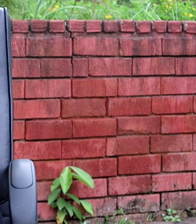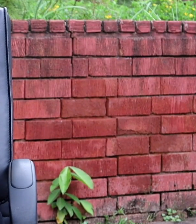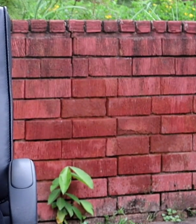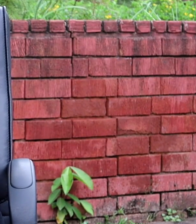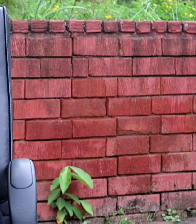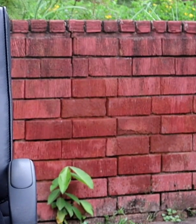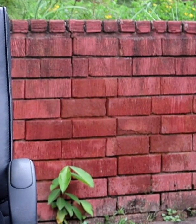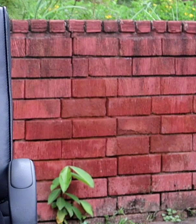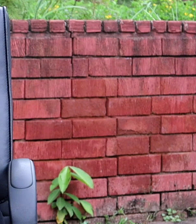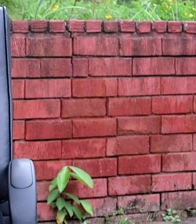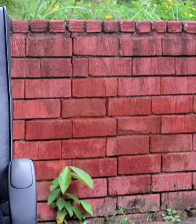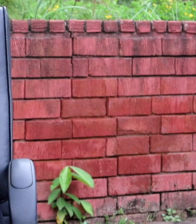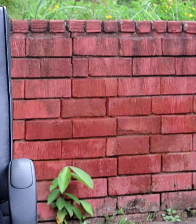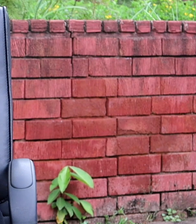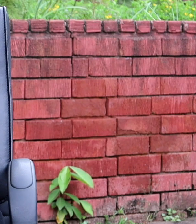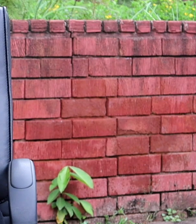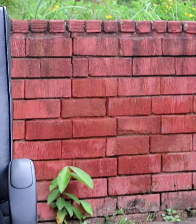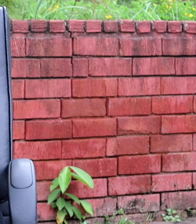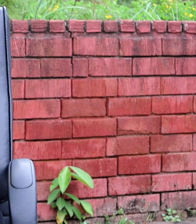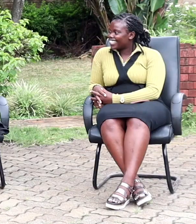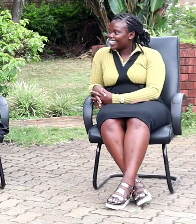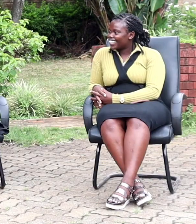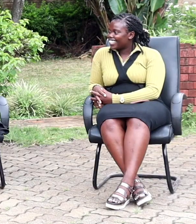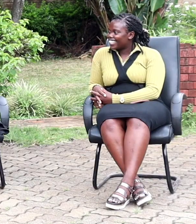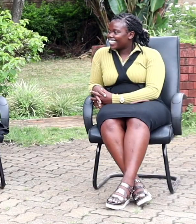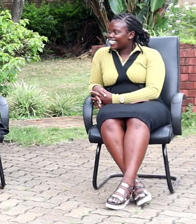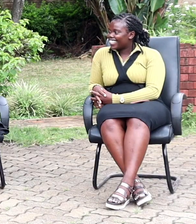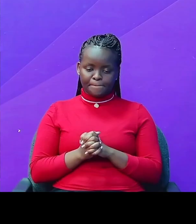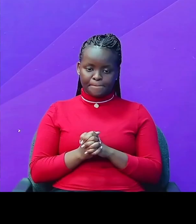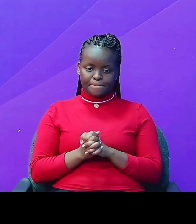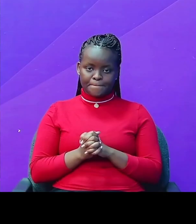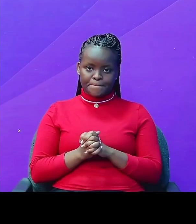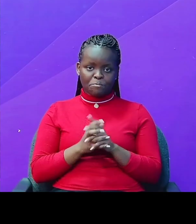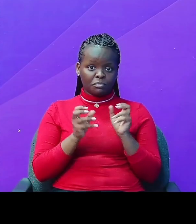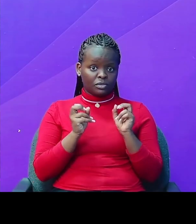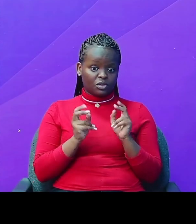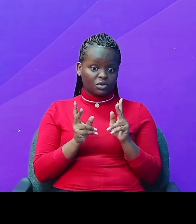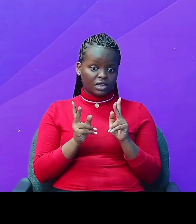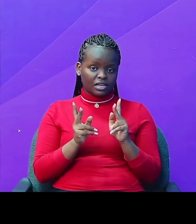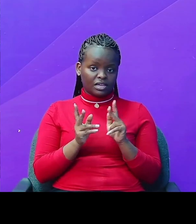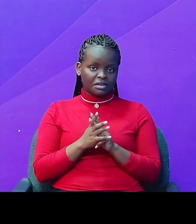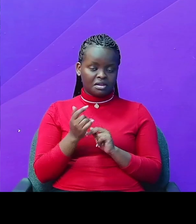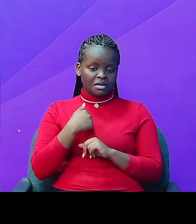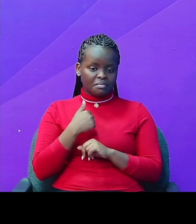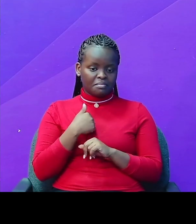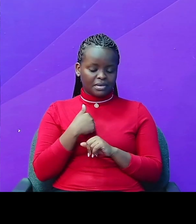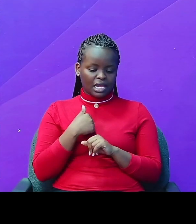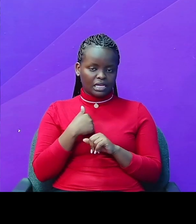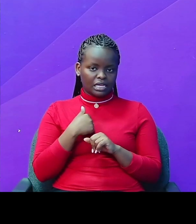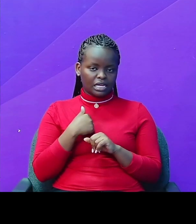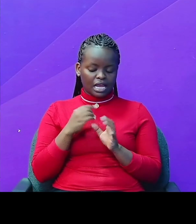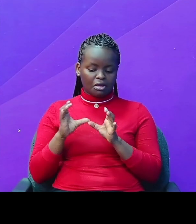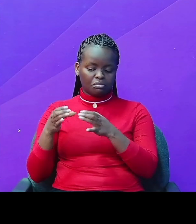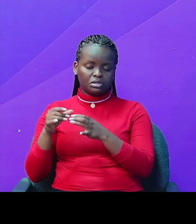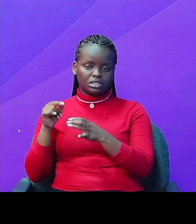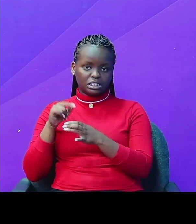from Deborah. Kindly tell us more about your experience. Okay, I do deal with the community, yes, and